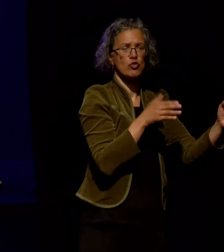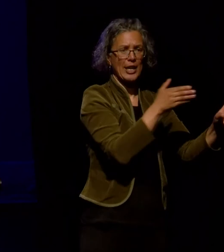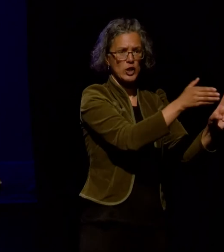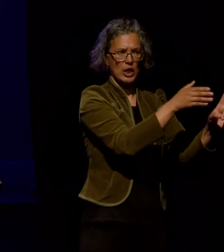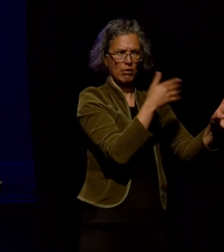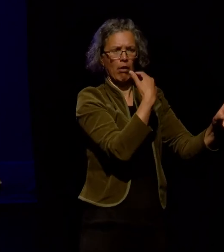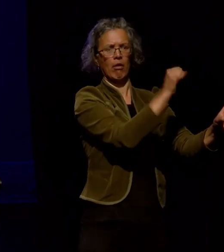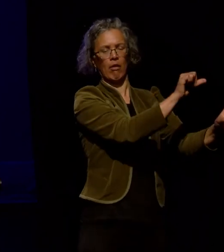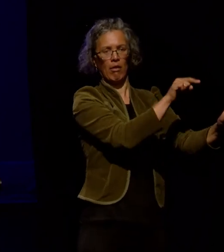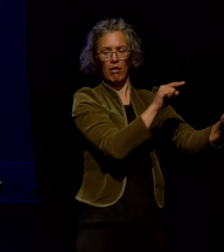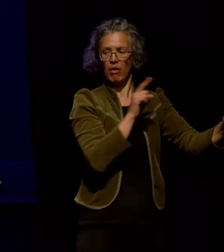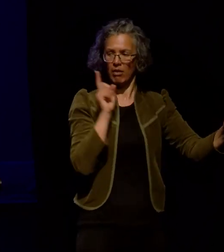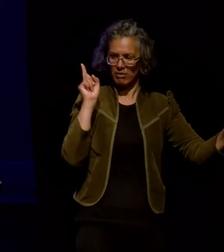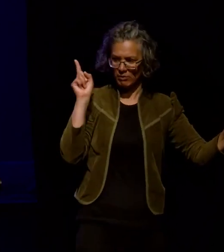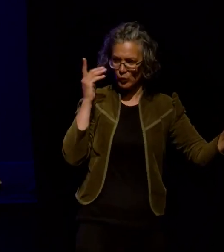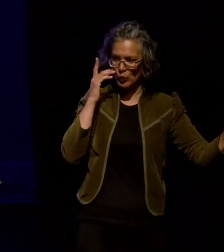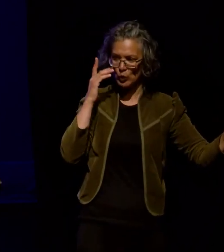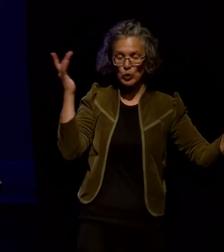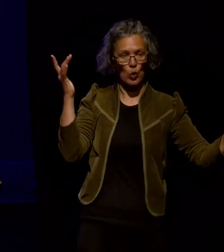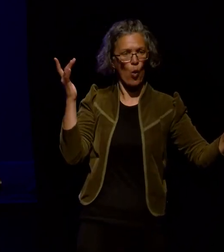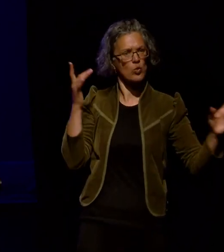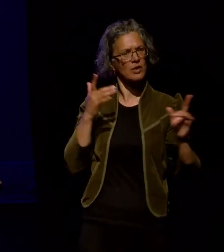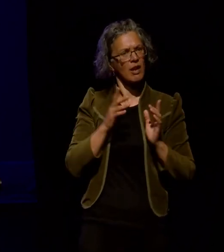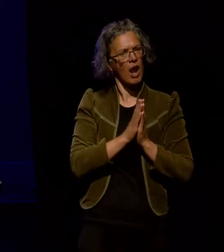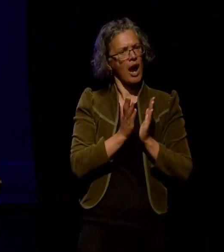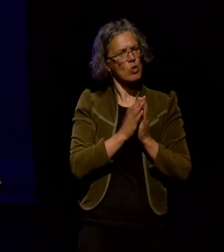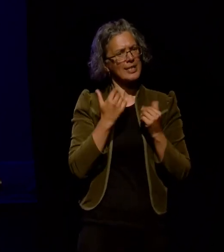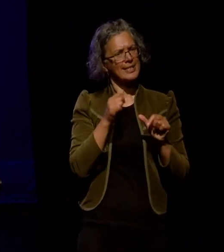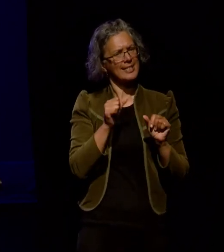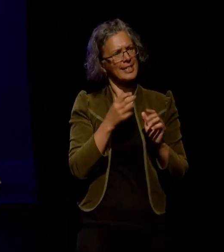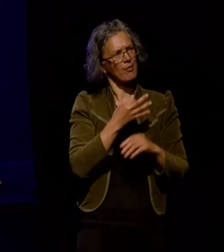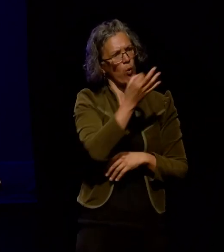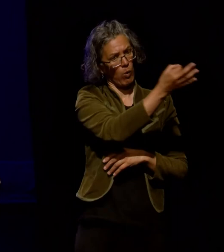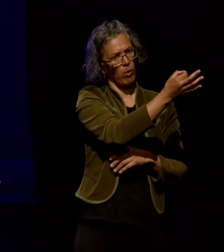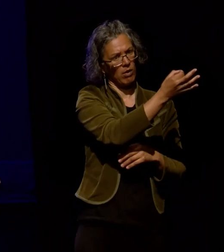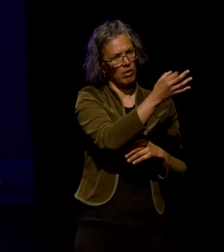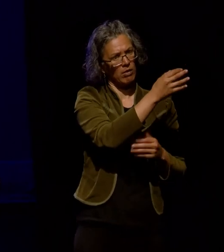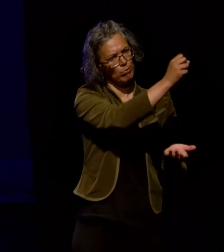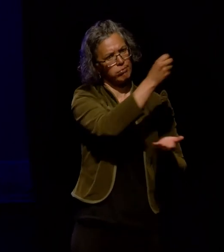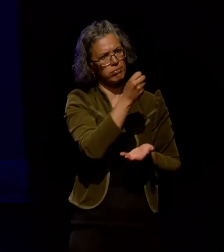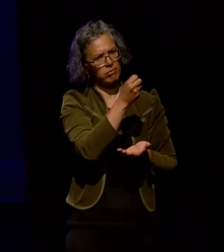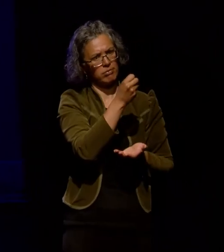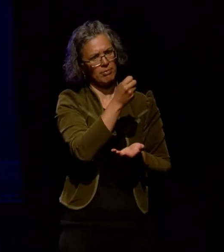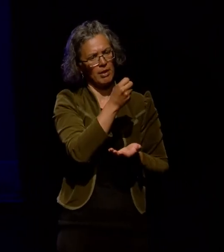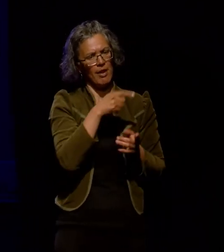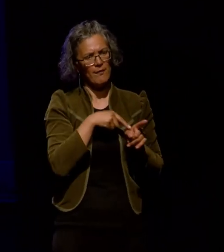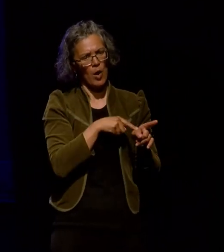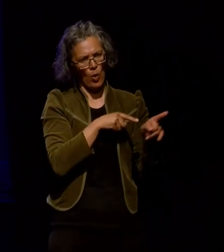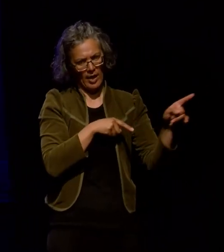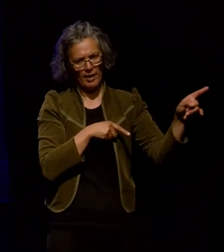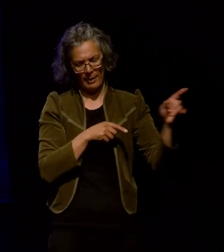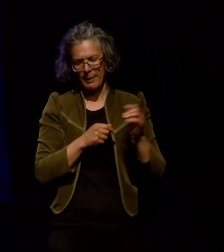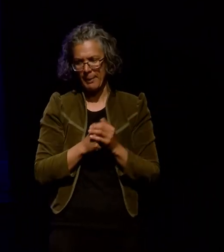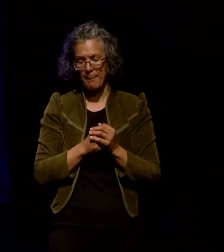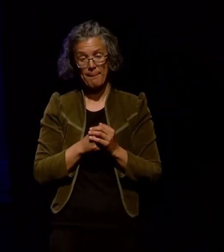highlighted there on the screen, for which the library was successful, was made in the context of that strategy. And my engagement